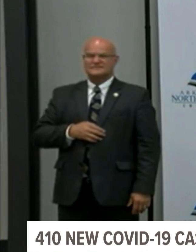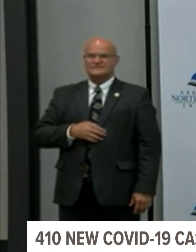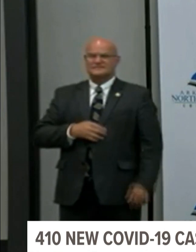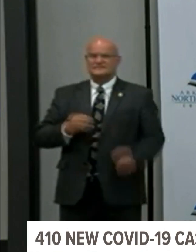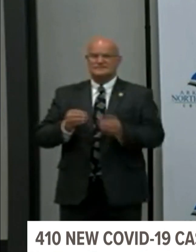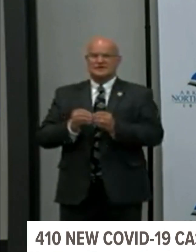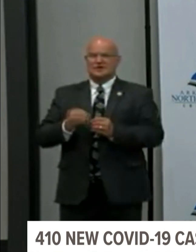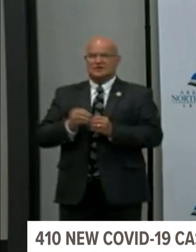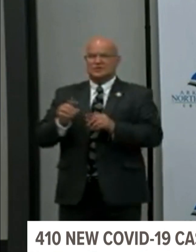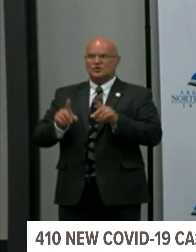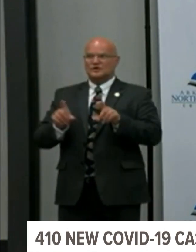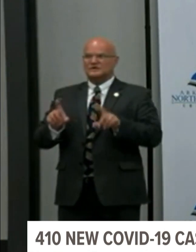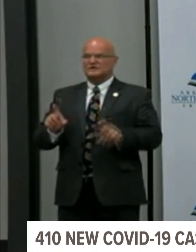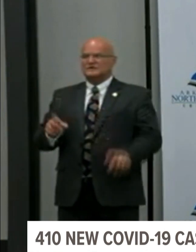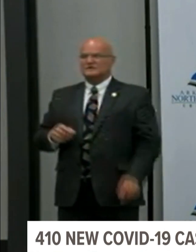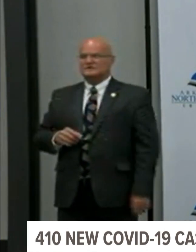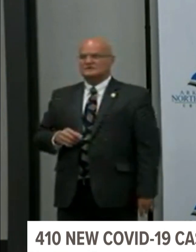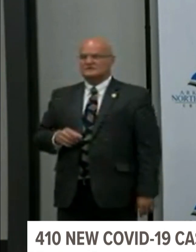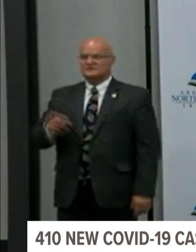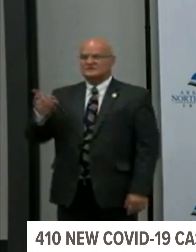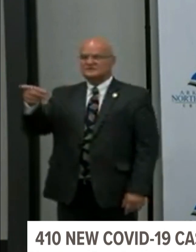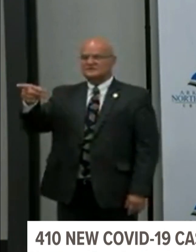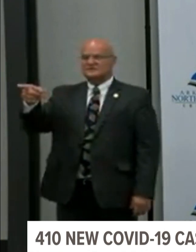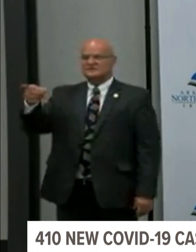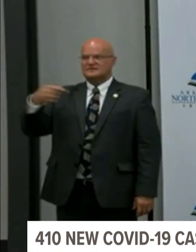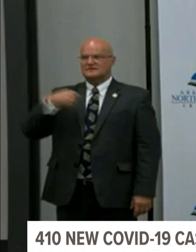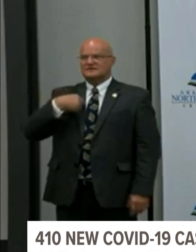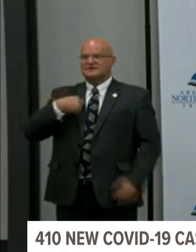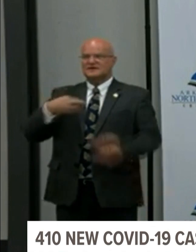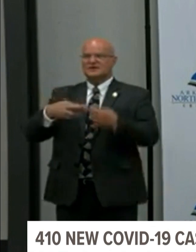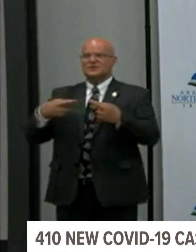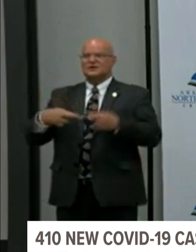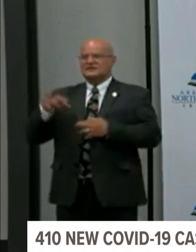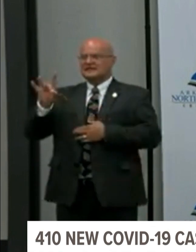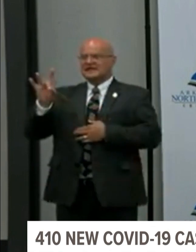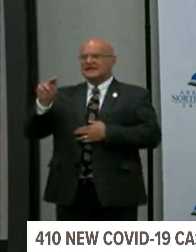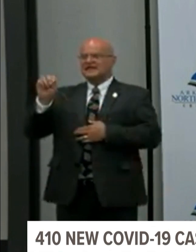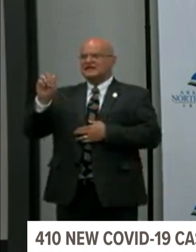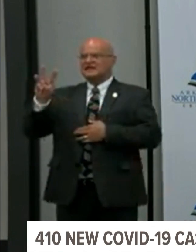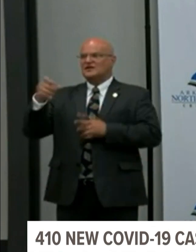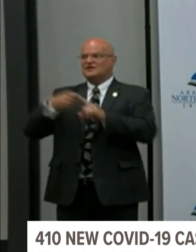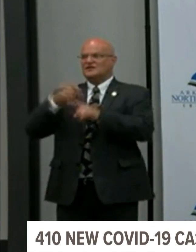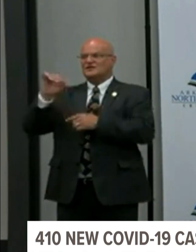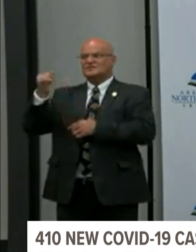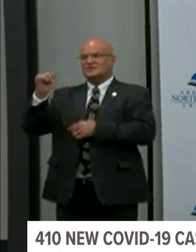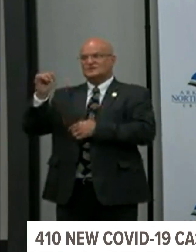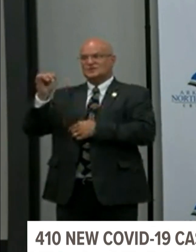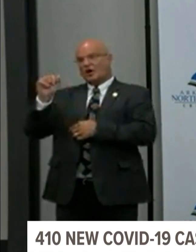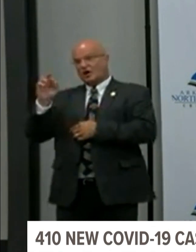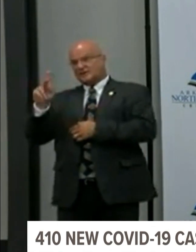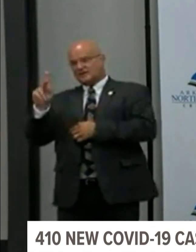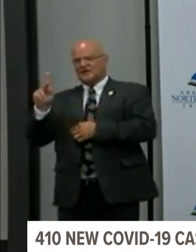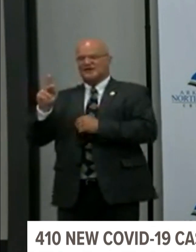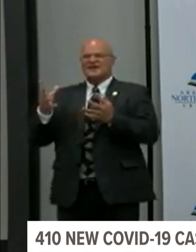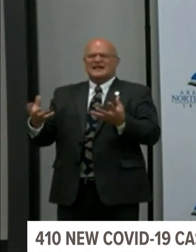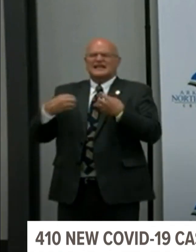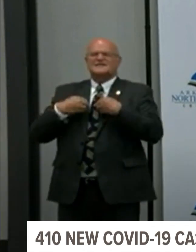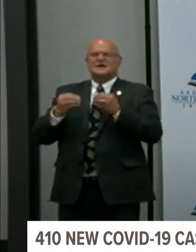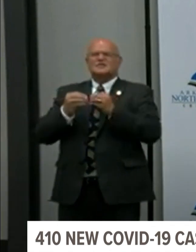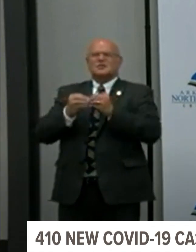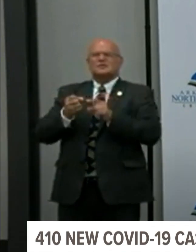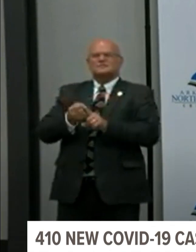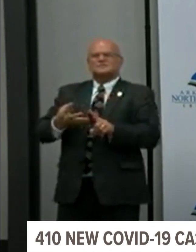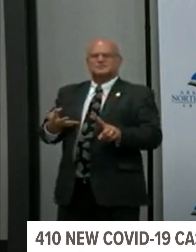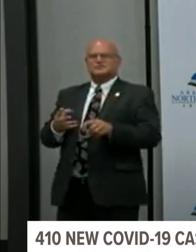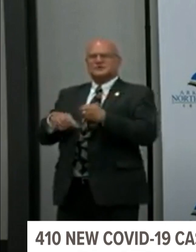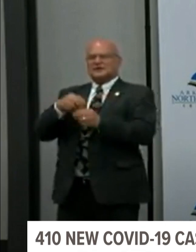Any other question? Yes, Governor. This is Region 8 News out of Jonesboro, of course, Arkansas. Is there any way you can give us more details